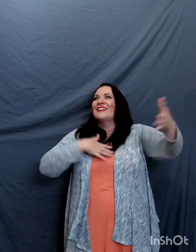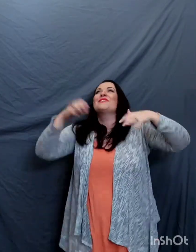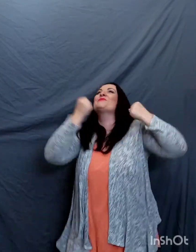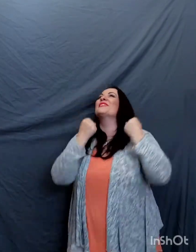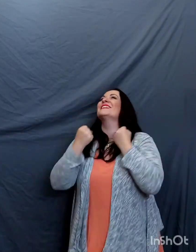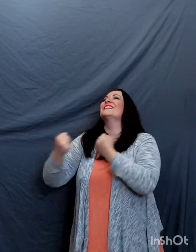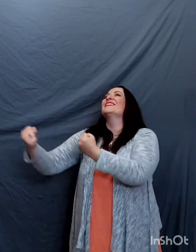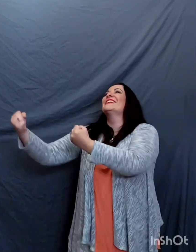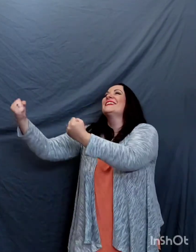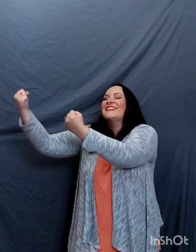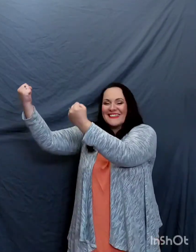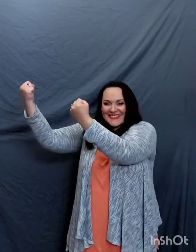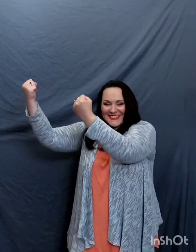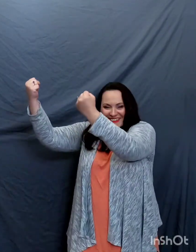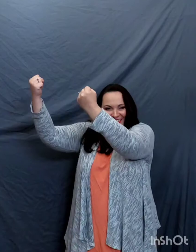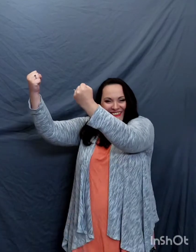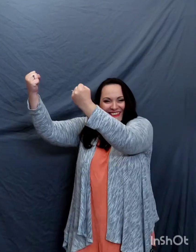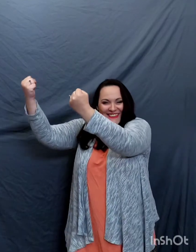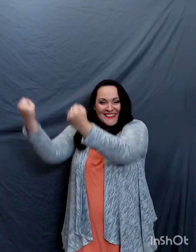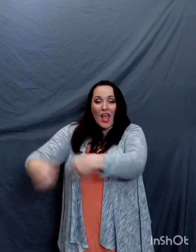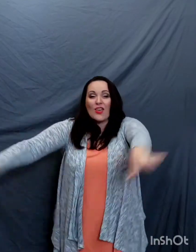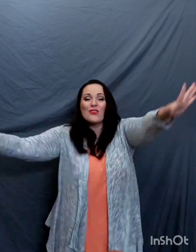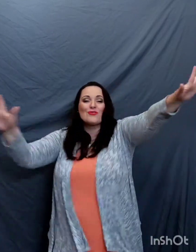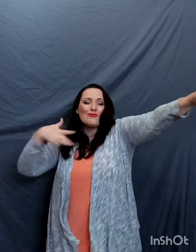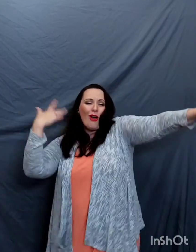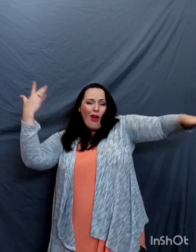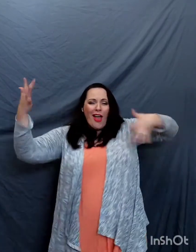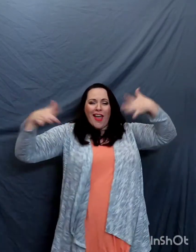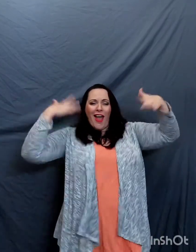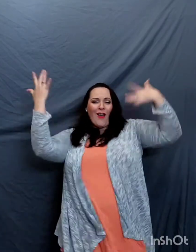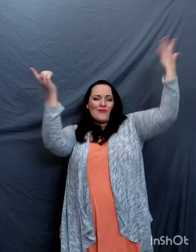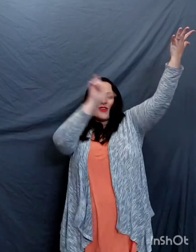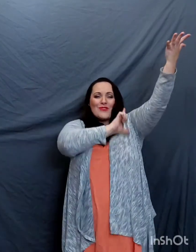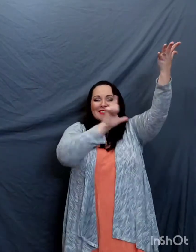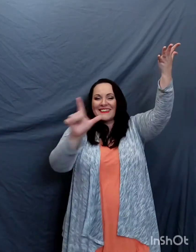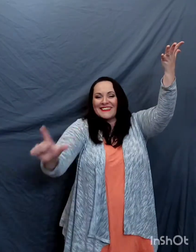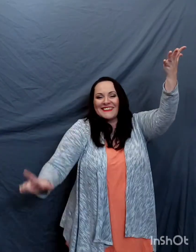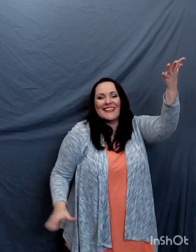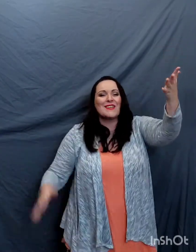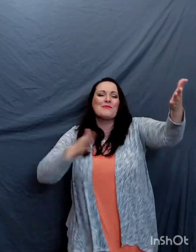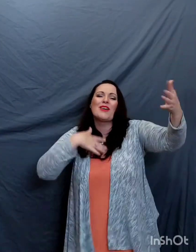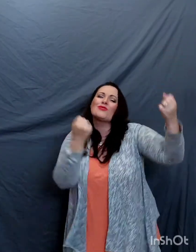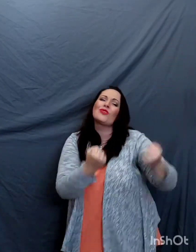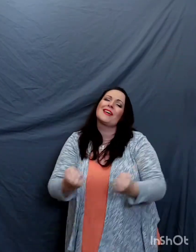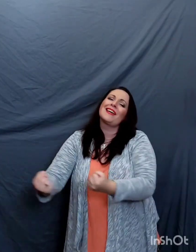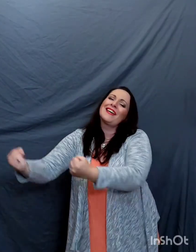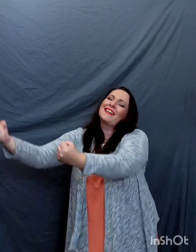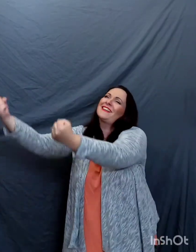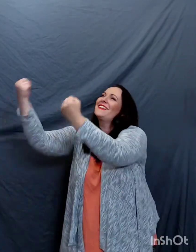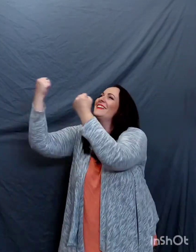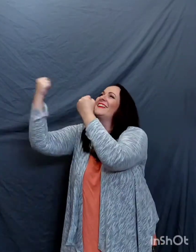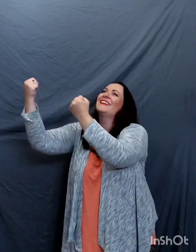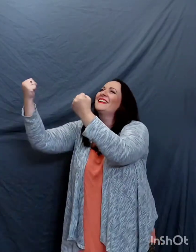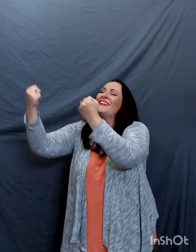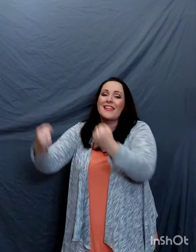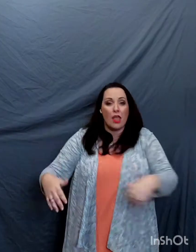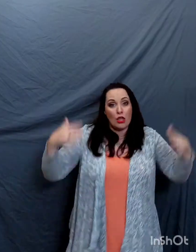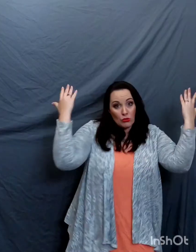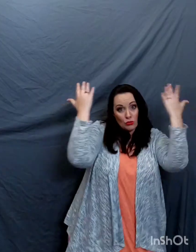is my strength The joy of the Lord is my strength In